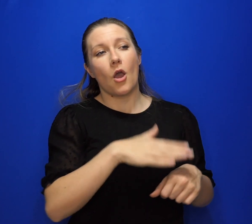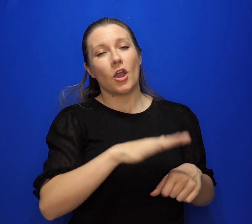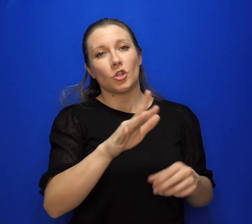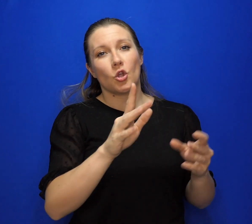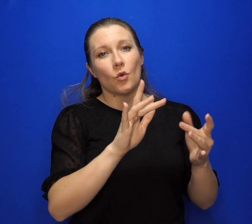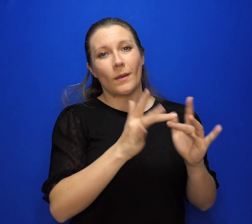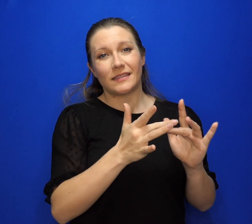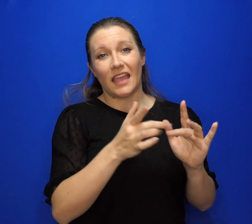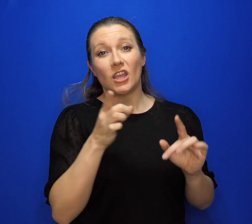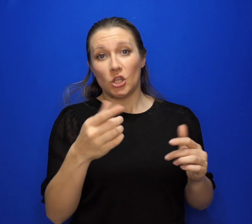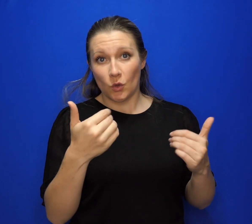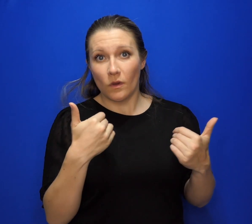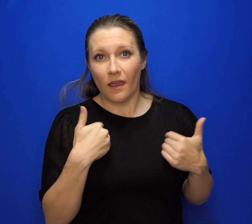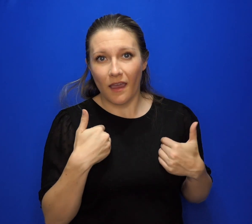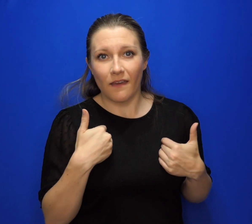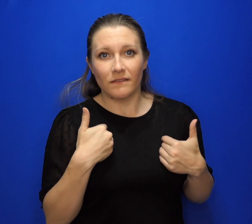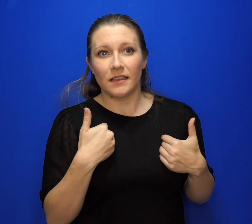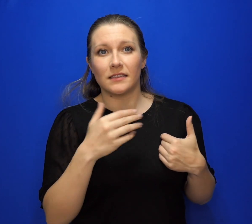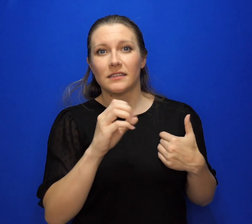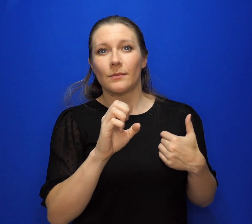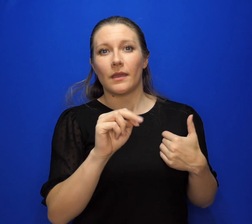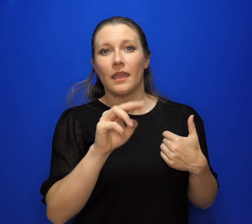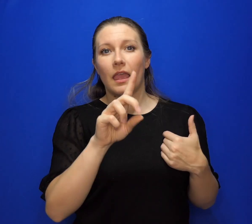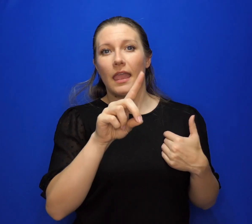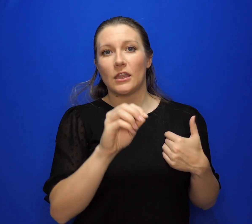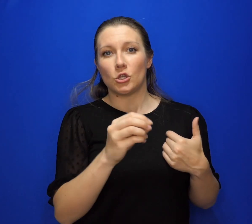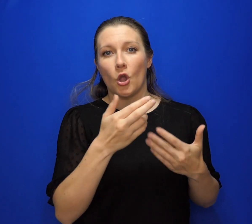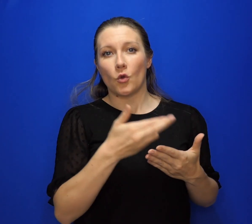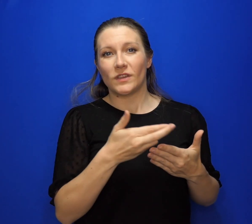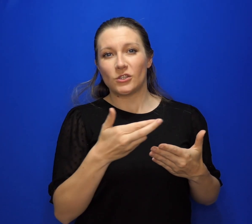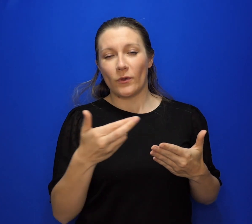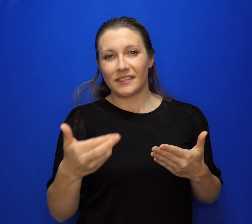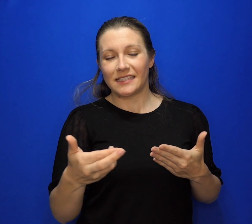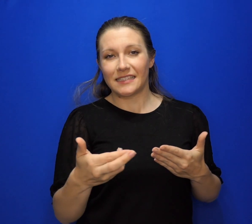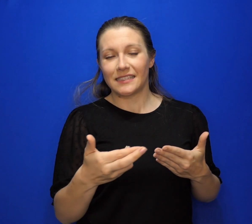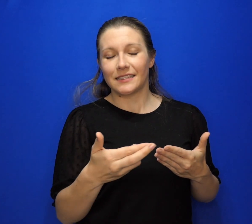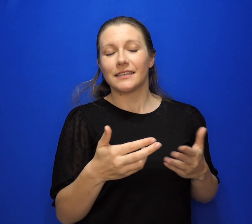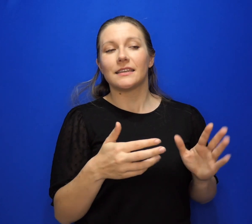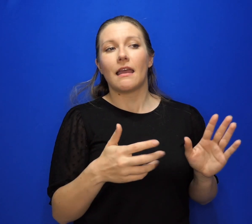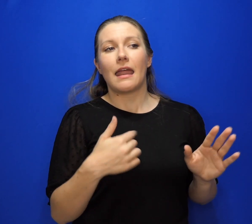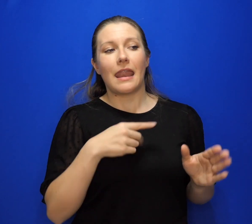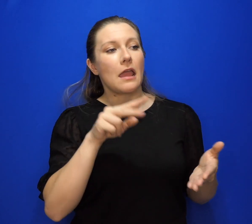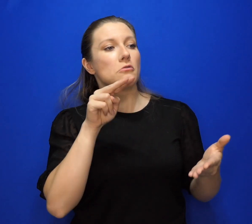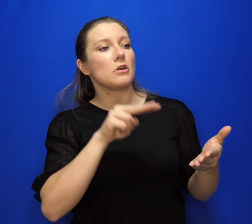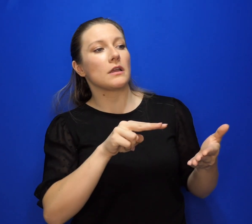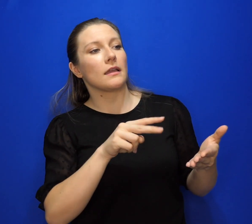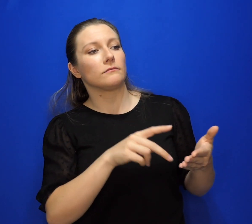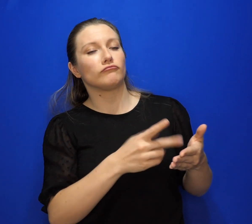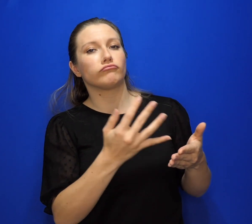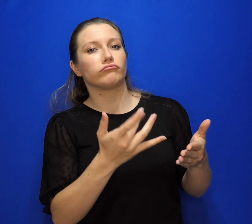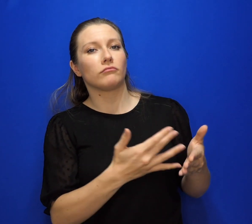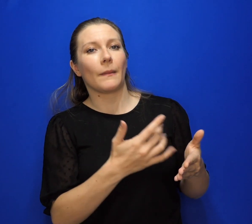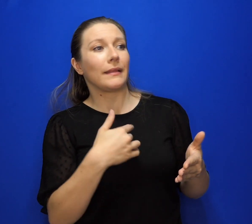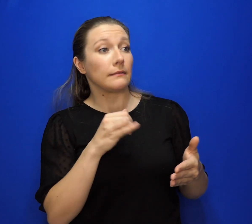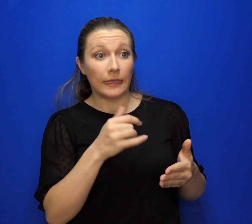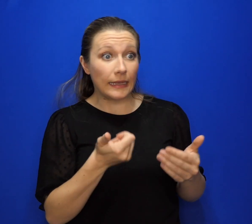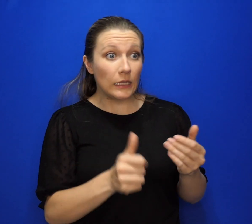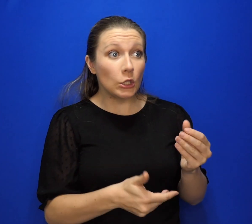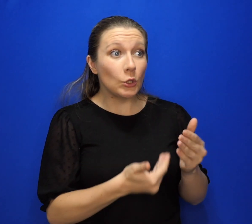And I look at it every once in a while. I'm like, are there any new ones in here that, that I've like missed? Any new states that actually have somebody that